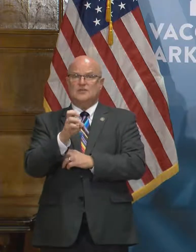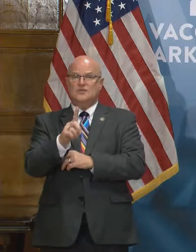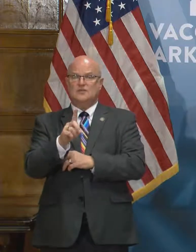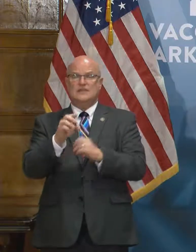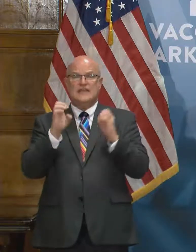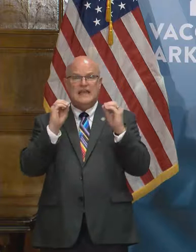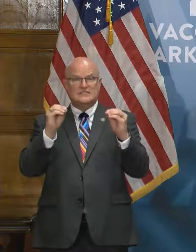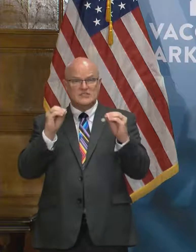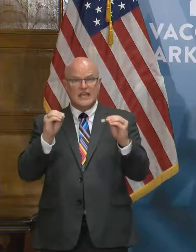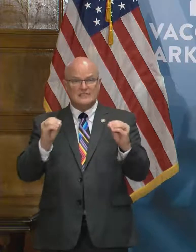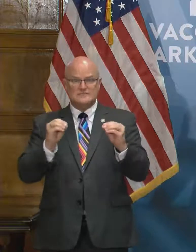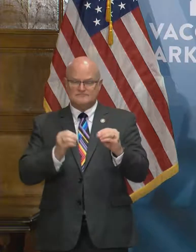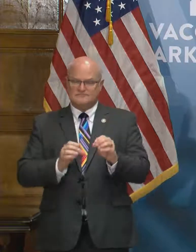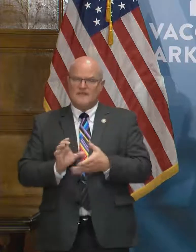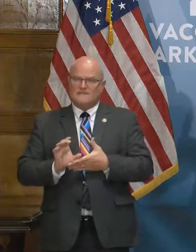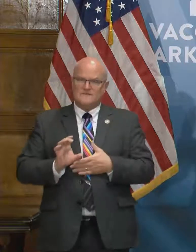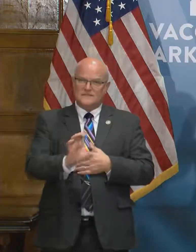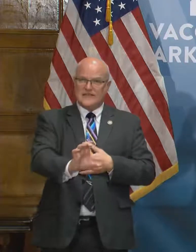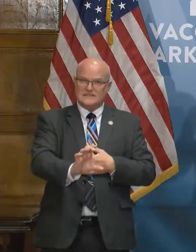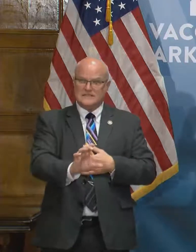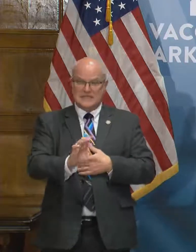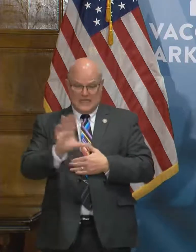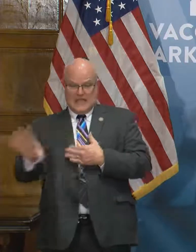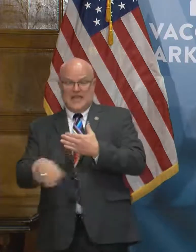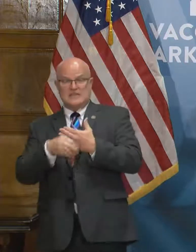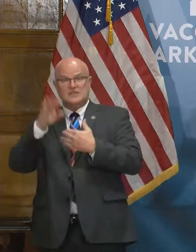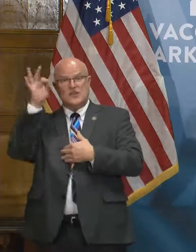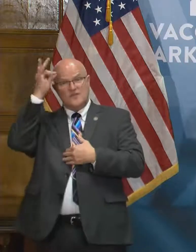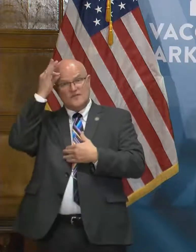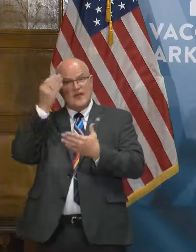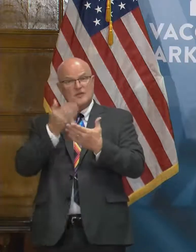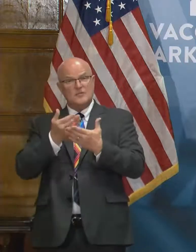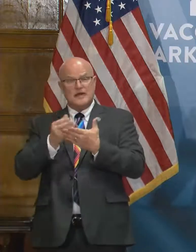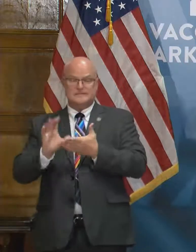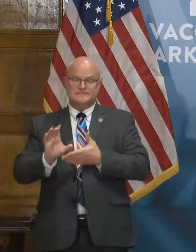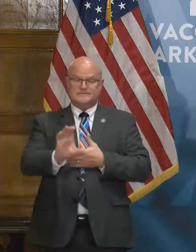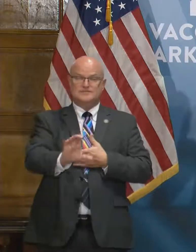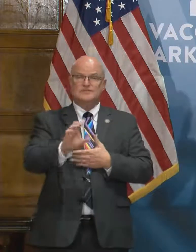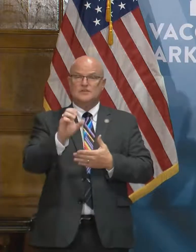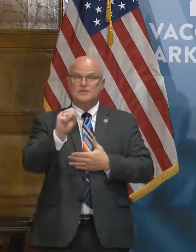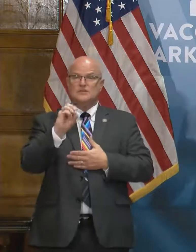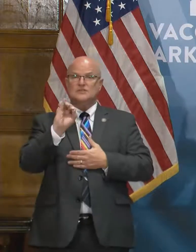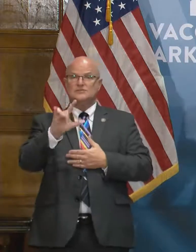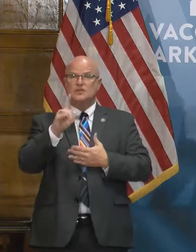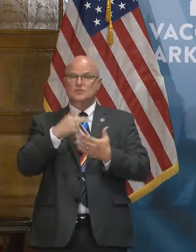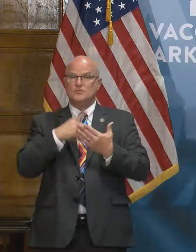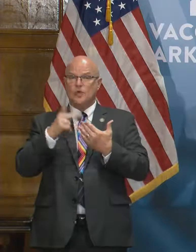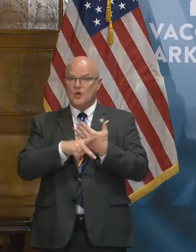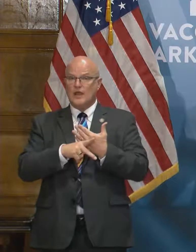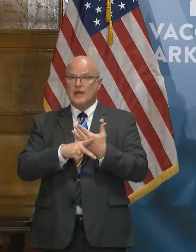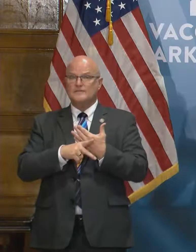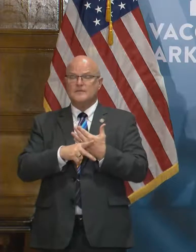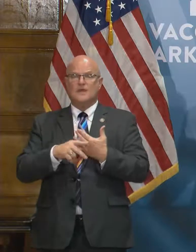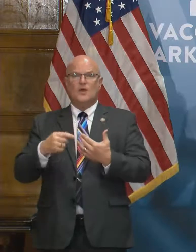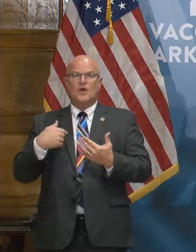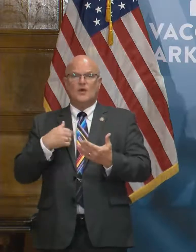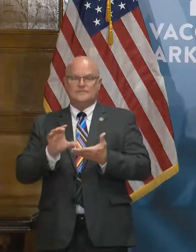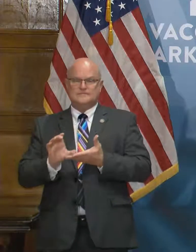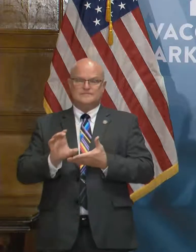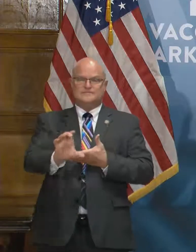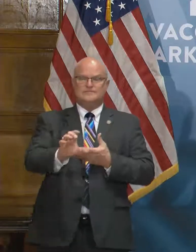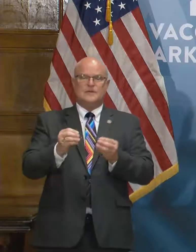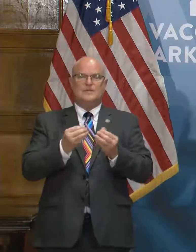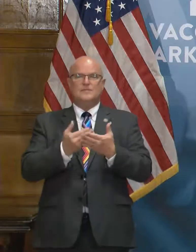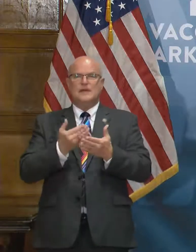in that. We have additional federal dollars to help us with those social programs. We're just allocating additional